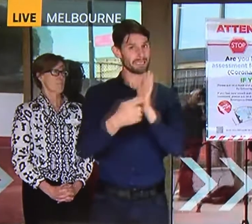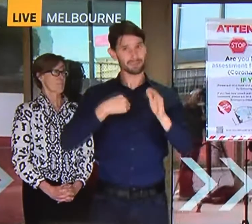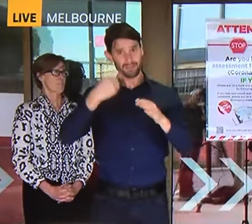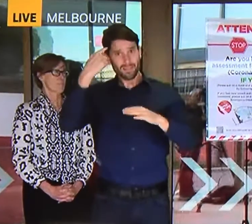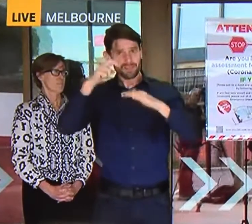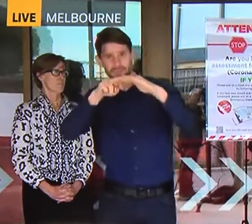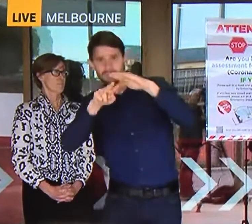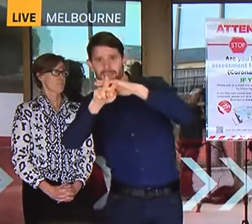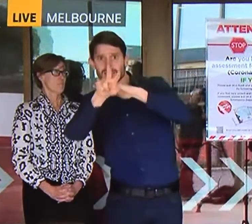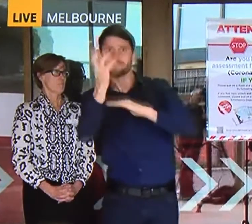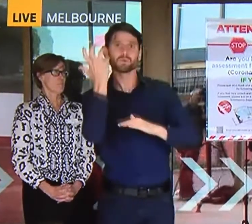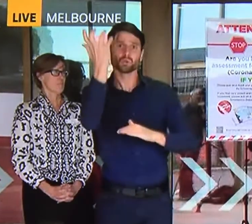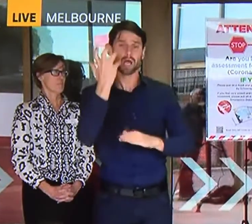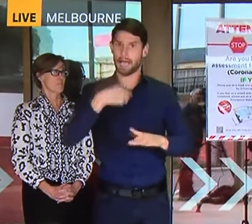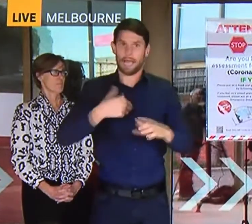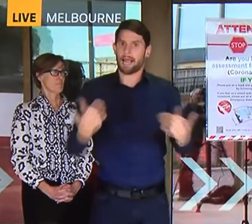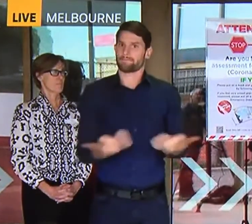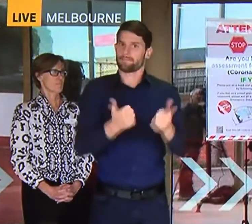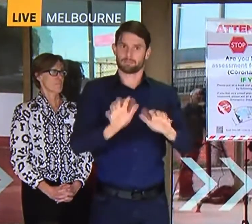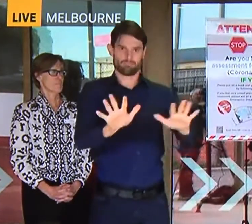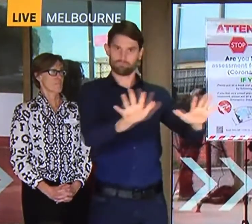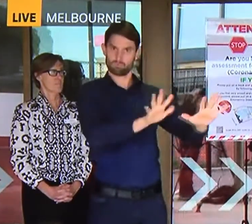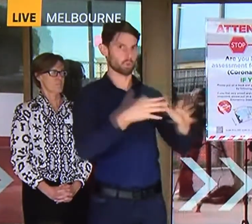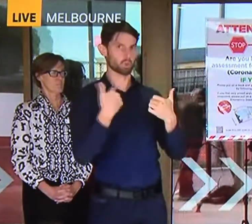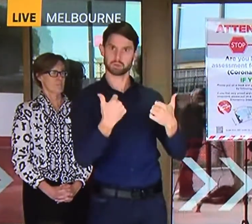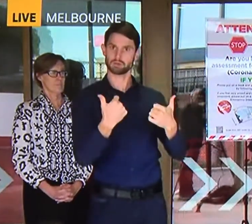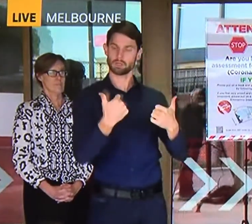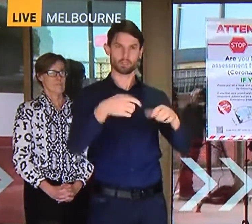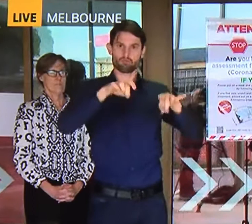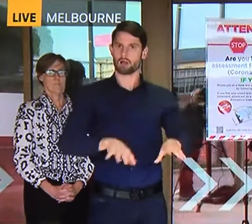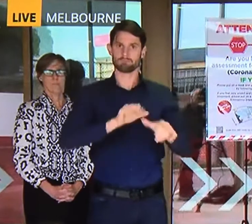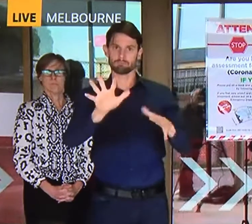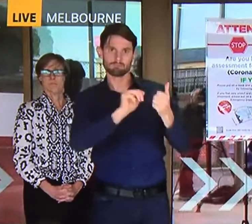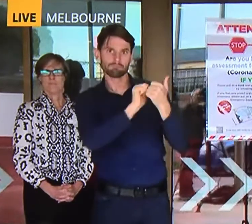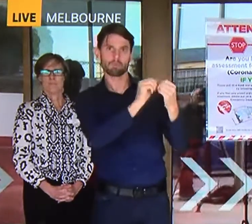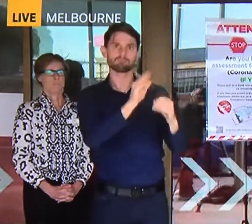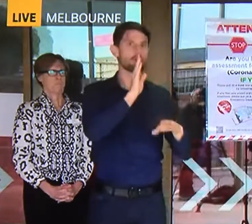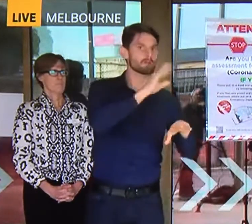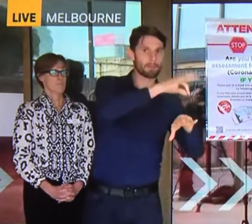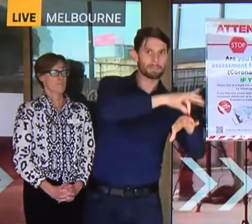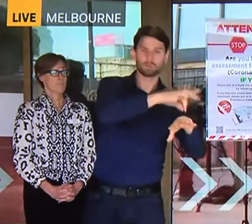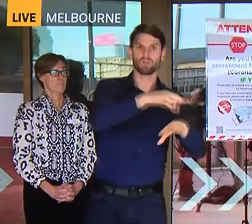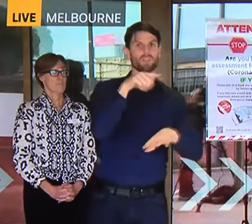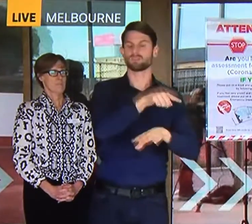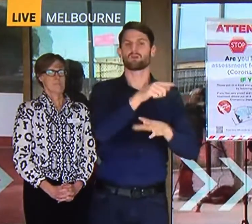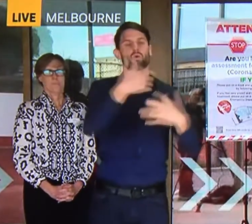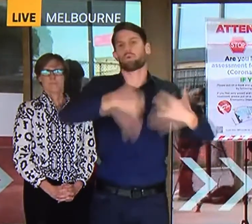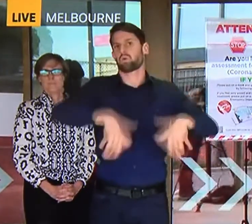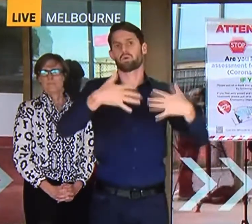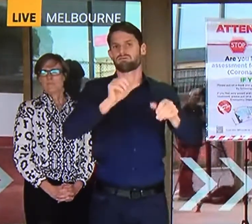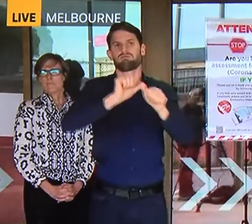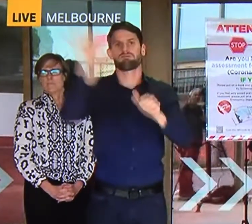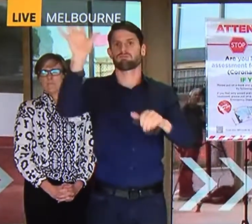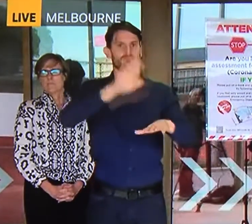and if more is required, then more will be done. But we believe that by the historic partnership with the